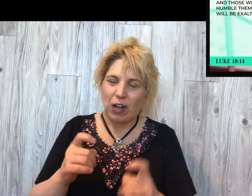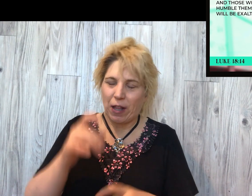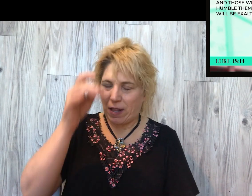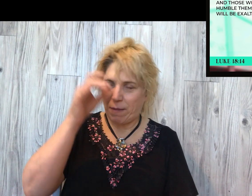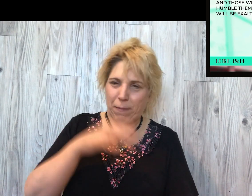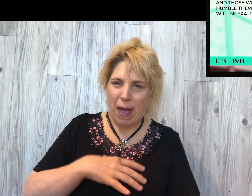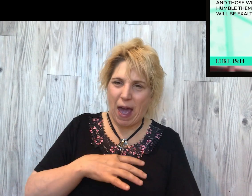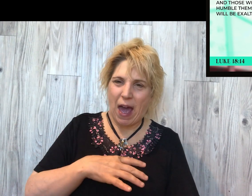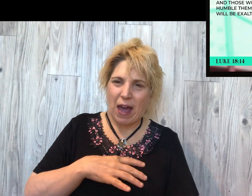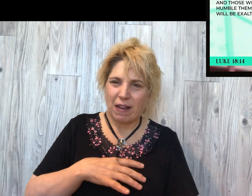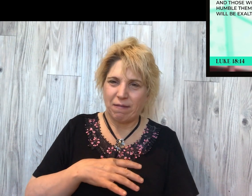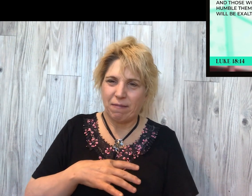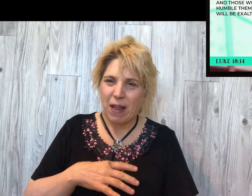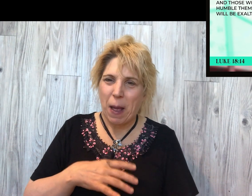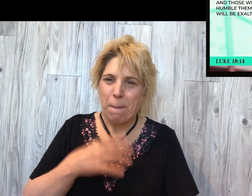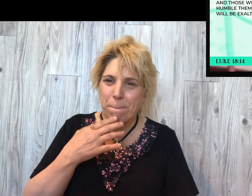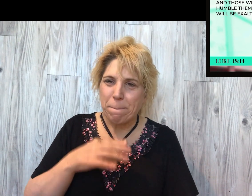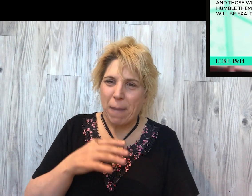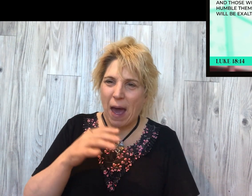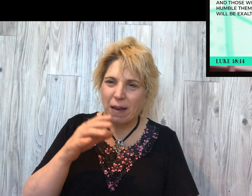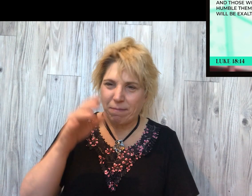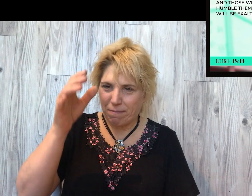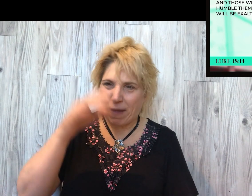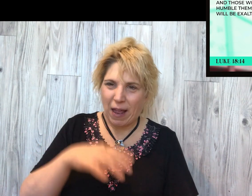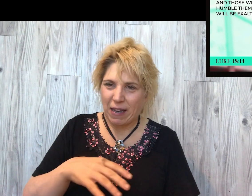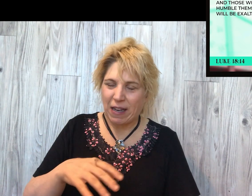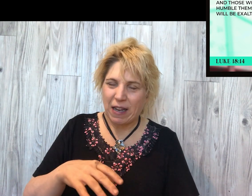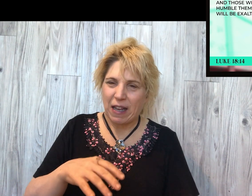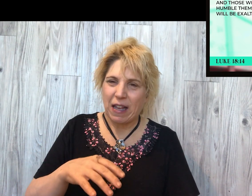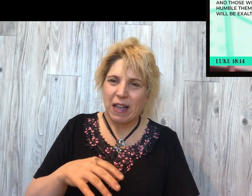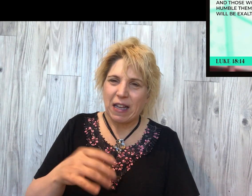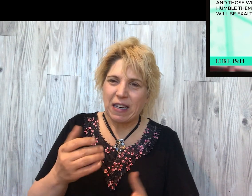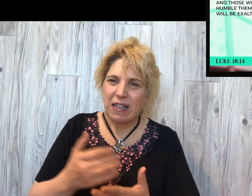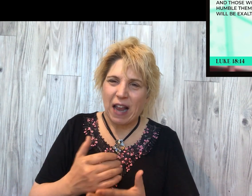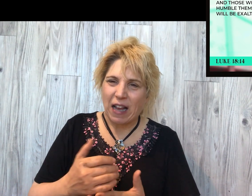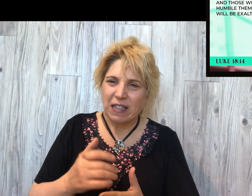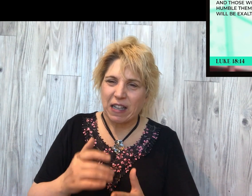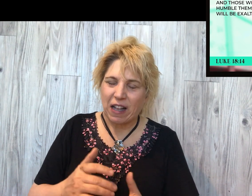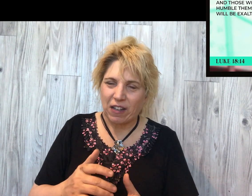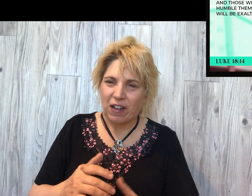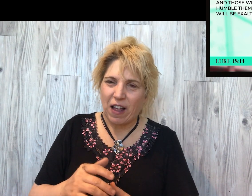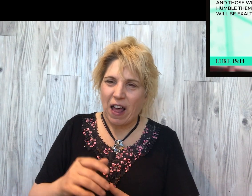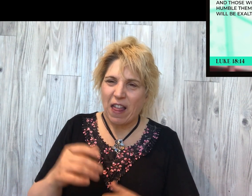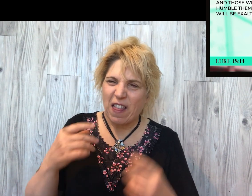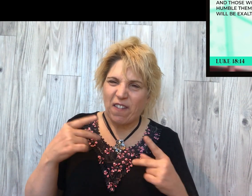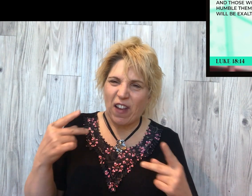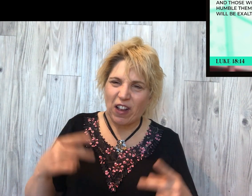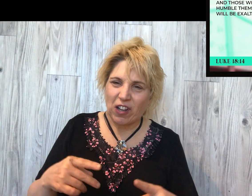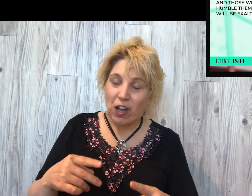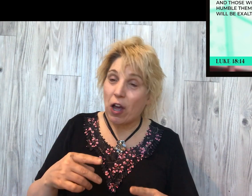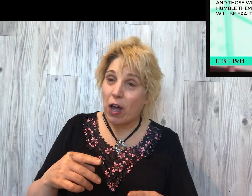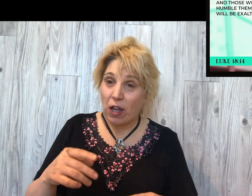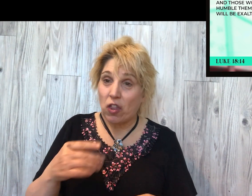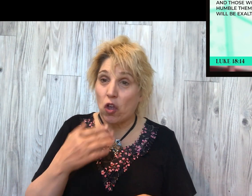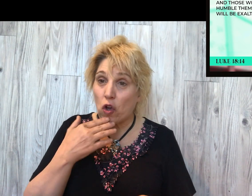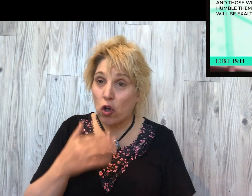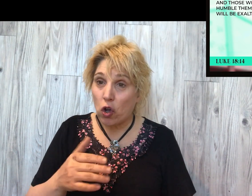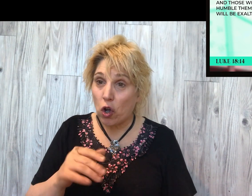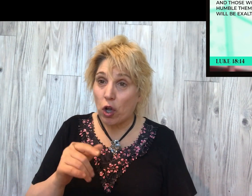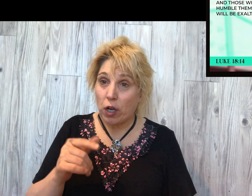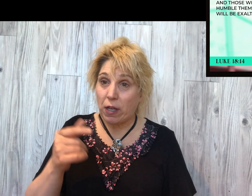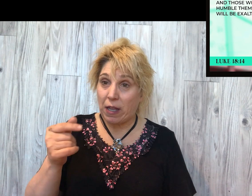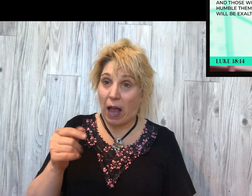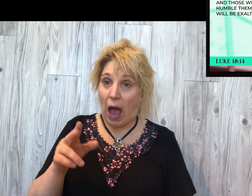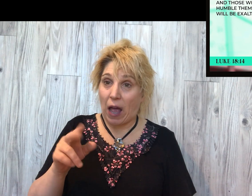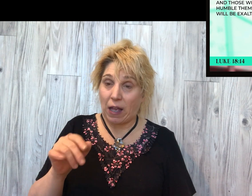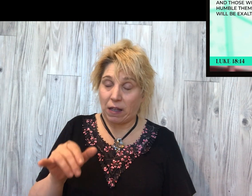guy, the villain, the tax collector, not the Pharisee, the hero, the good guy,